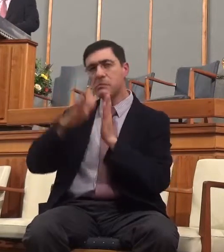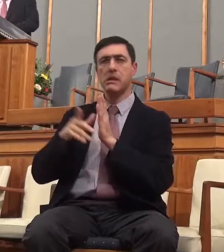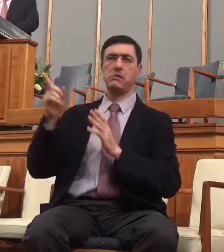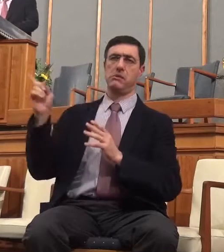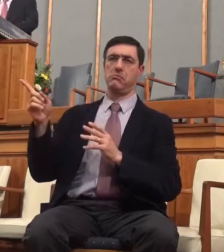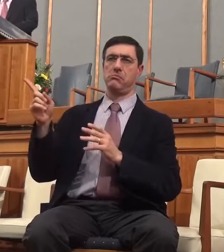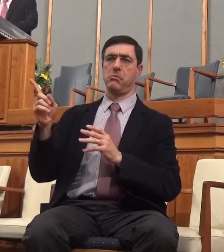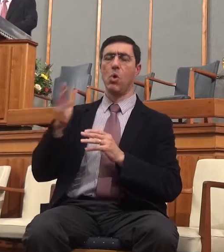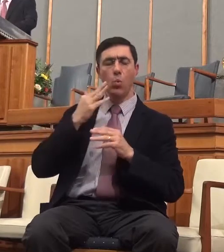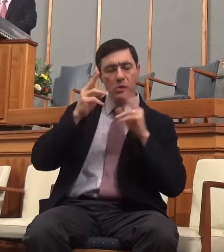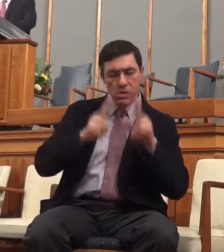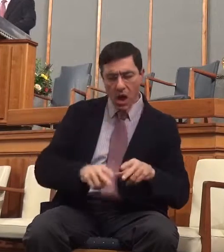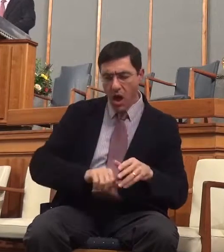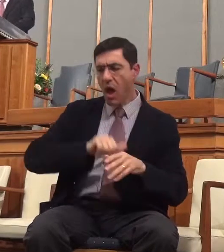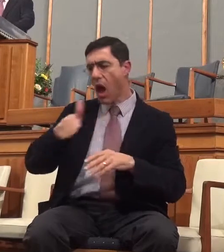and what it will be like.